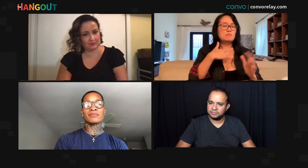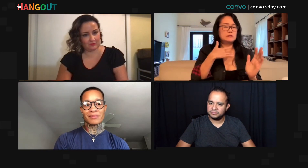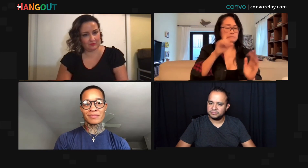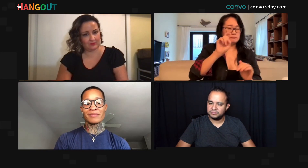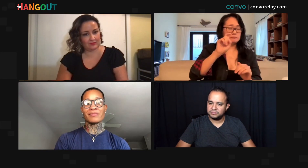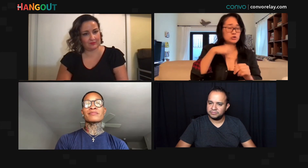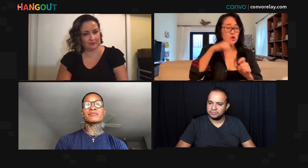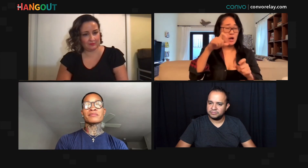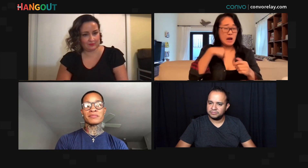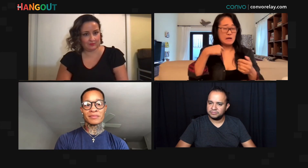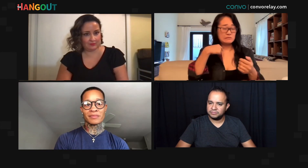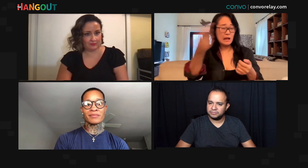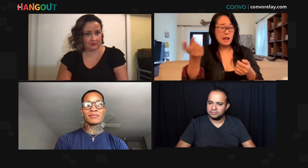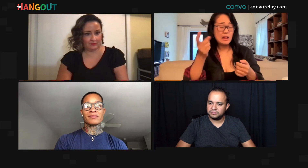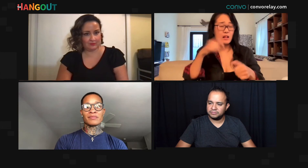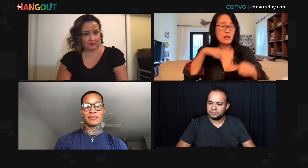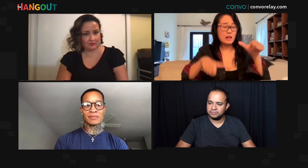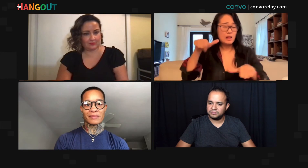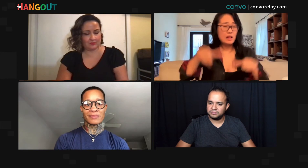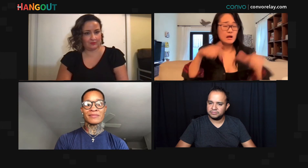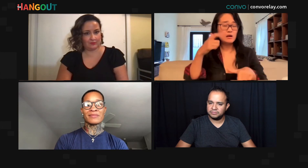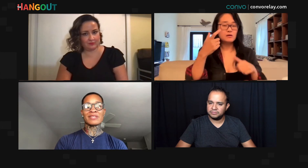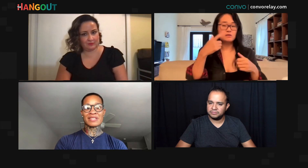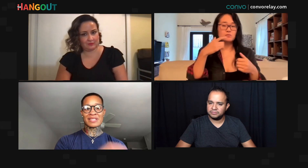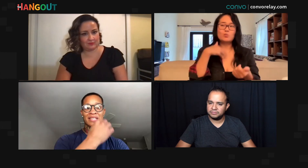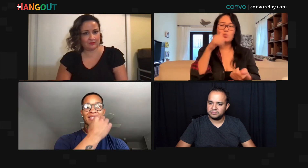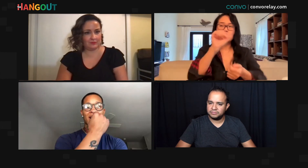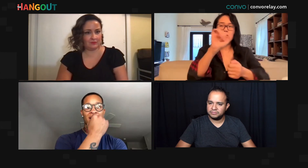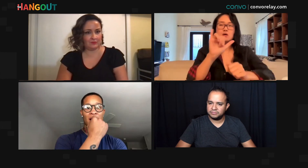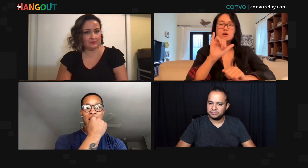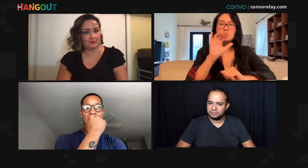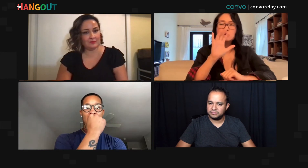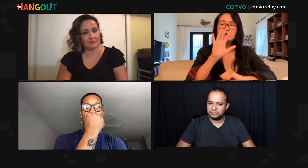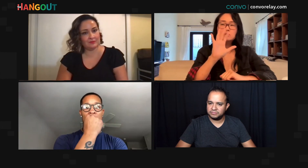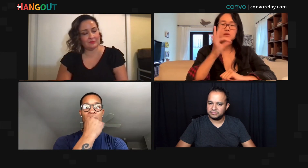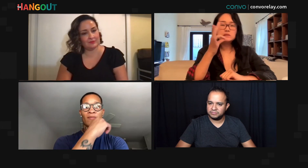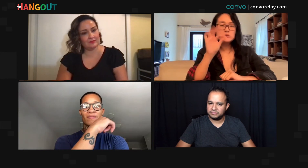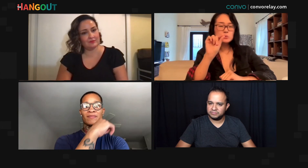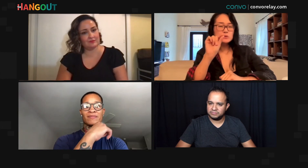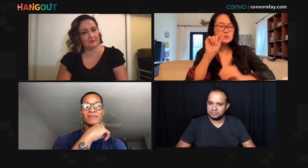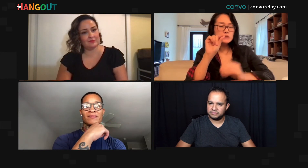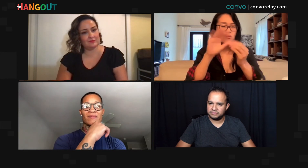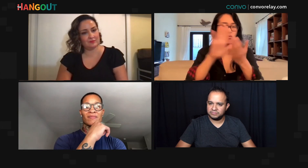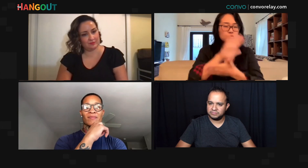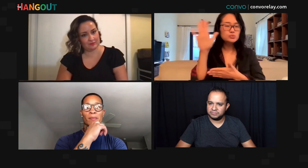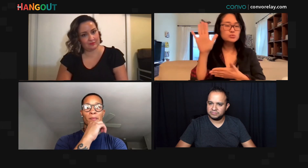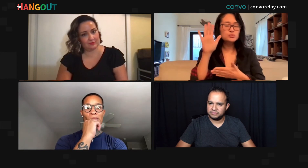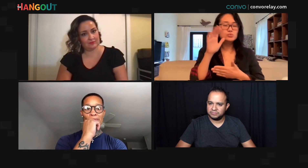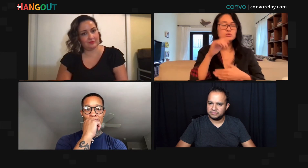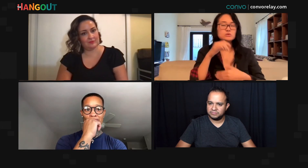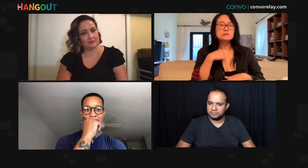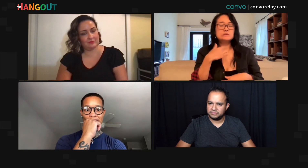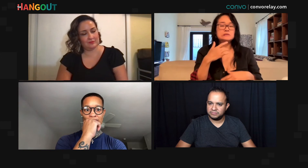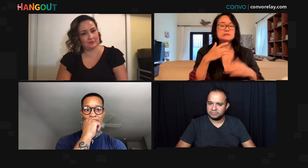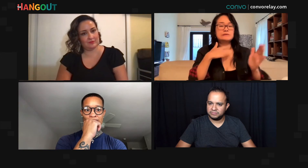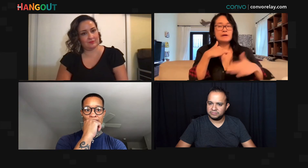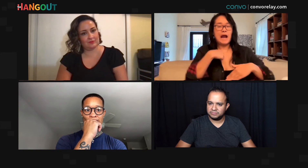didn't talk about their personal issues. So when I was at home, I was really uncertain of if I should tell them or not. And I remember being 19 or 20 in